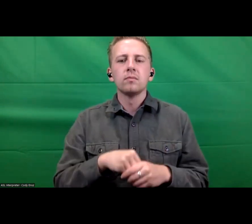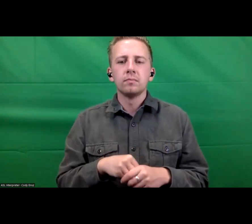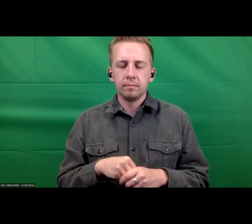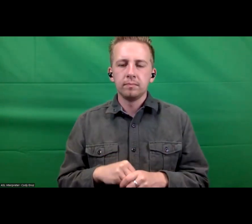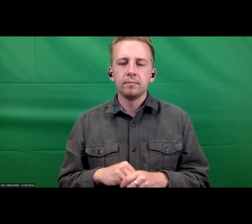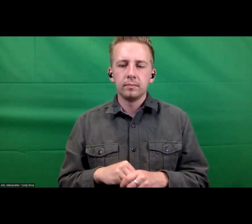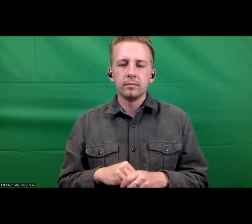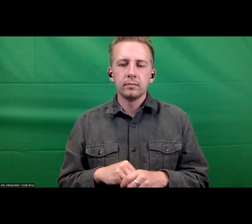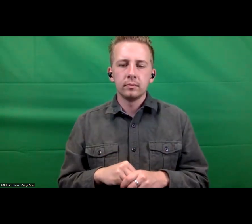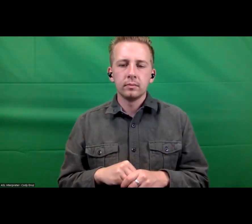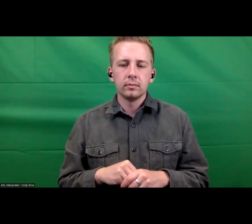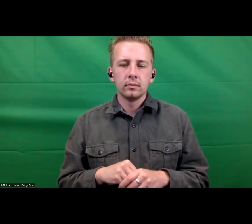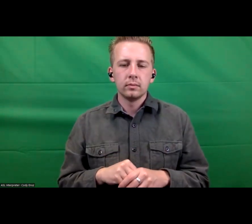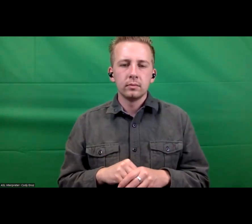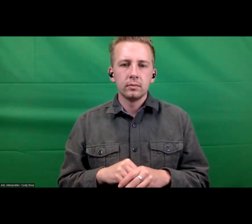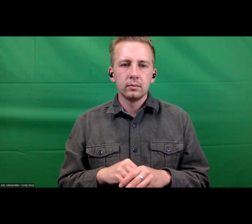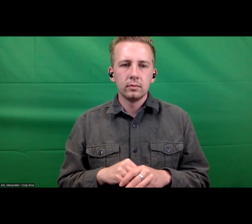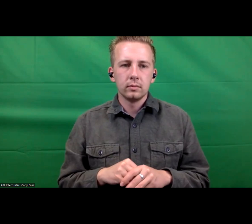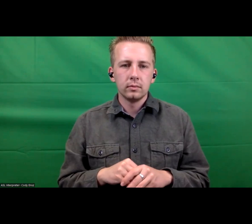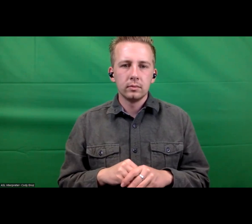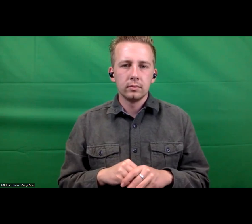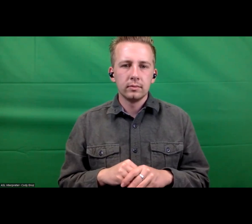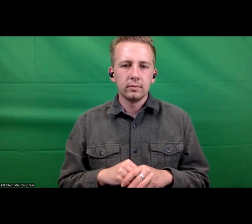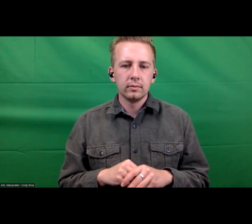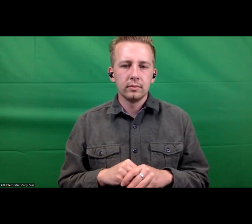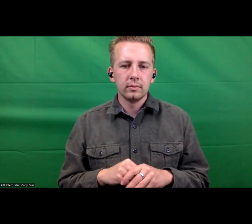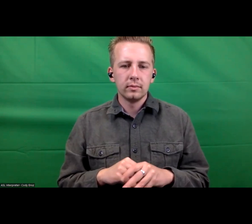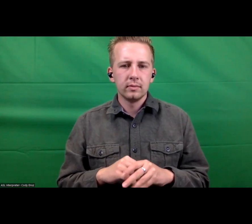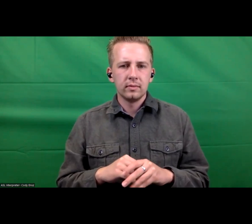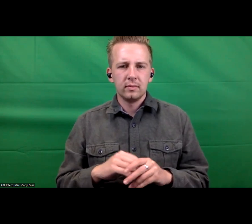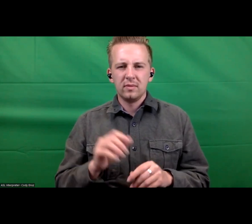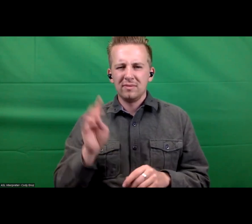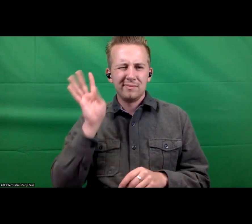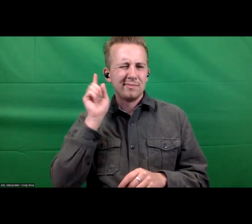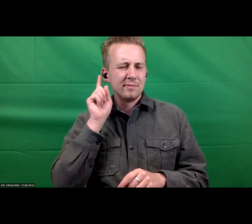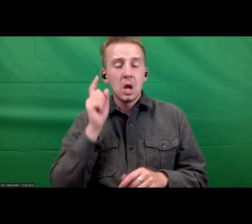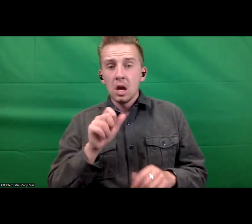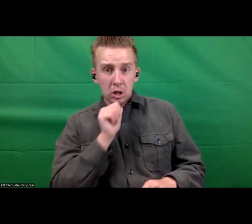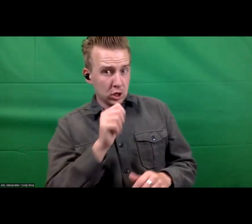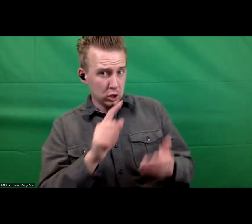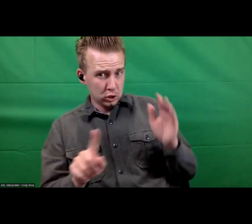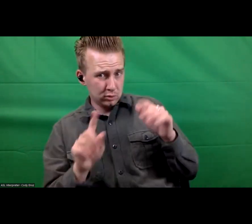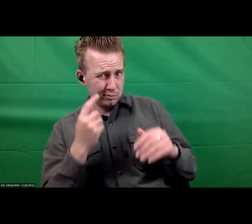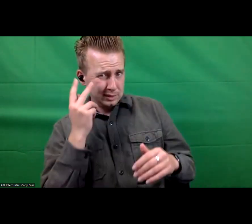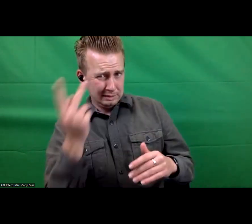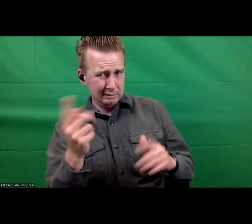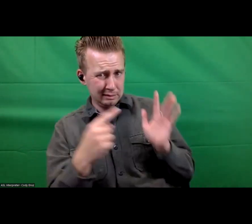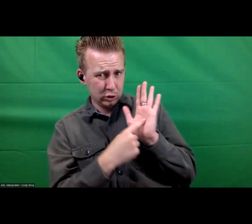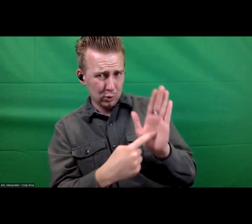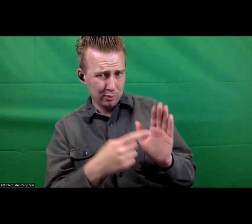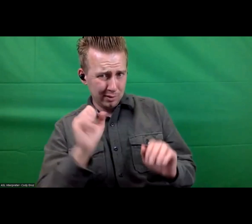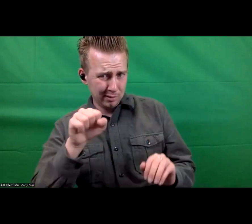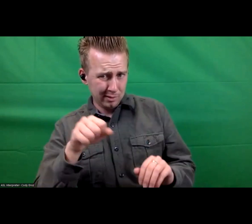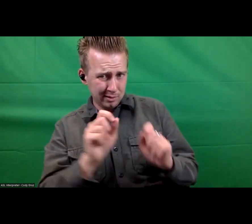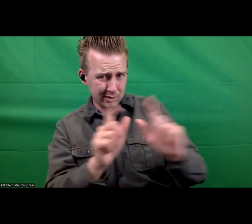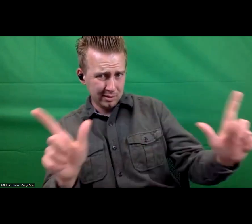and participate in the activities that are designed just for your. Like It's not showing? Counselors, instructors, and staff to help you. They will be there to assist you through your